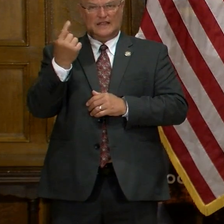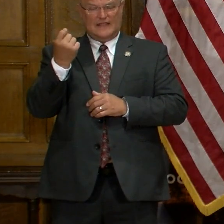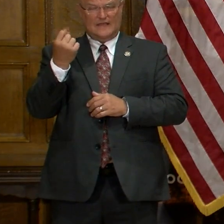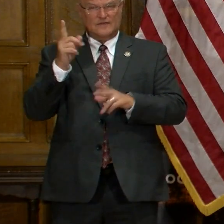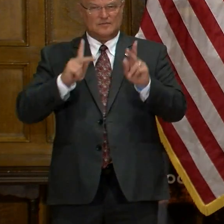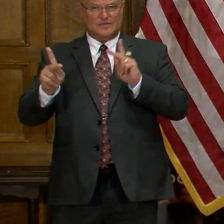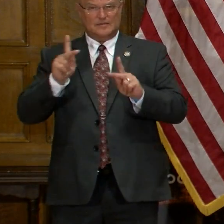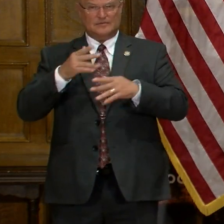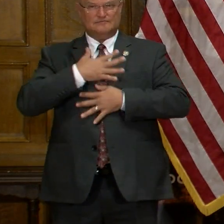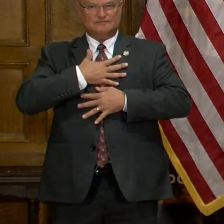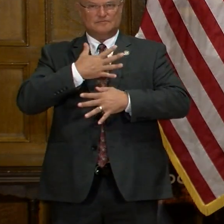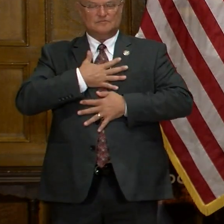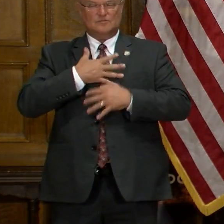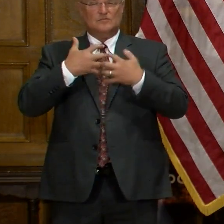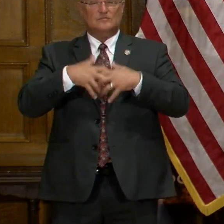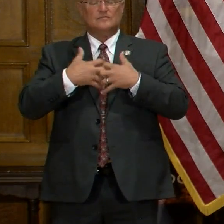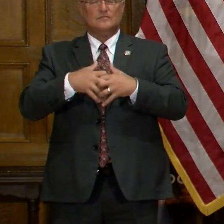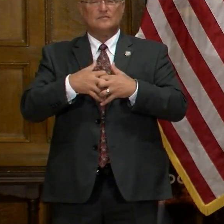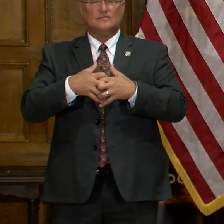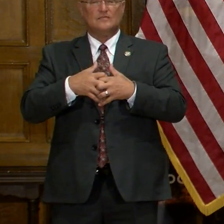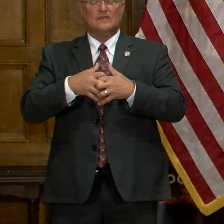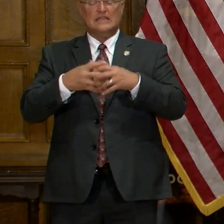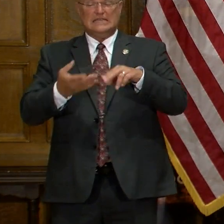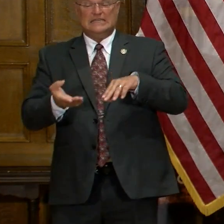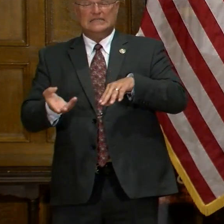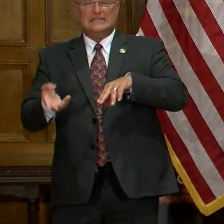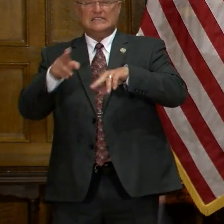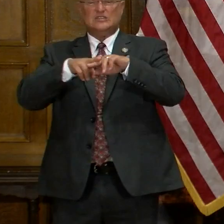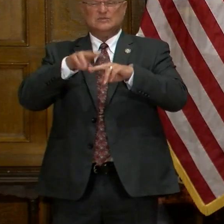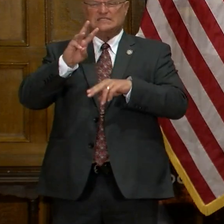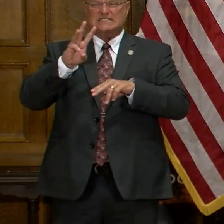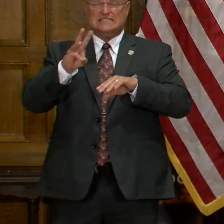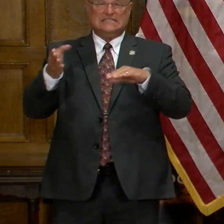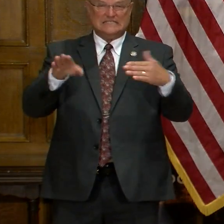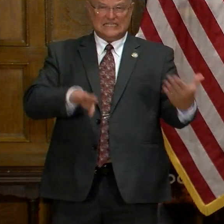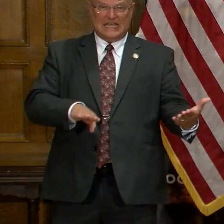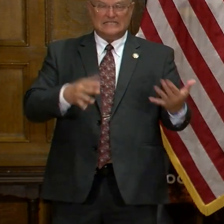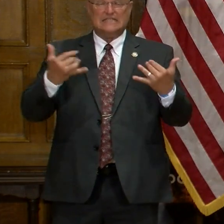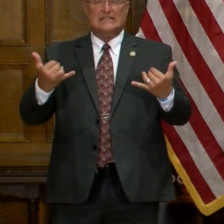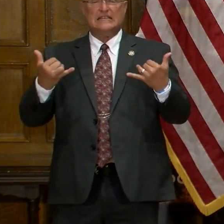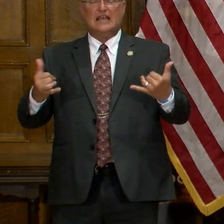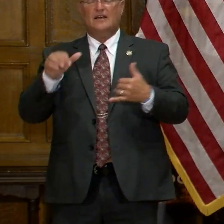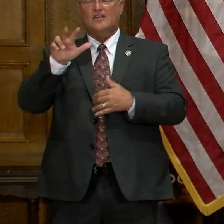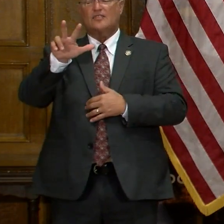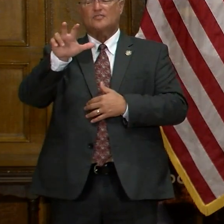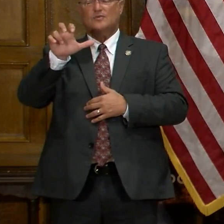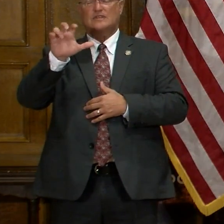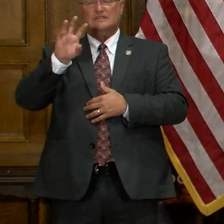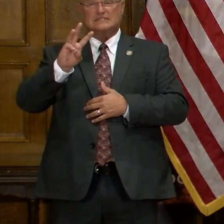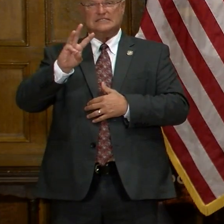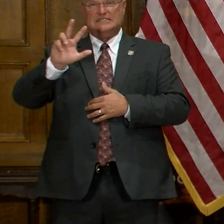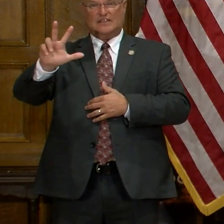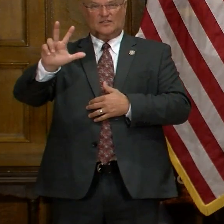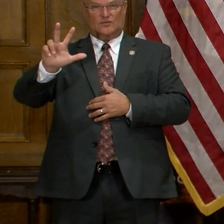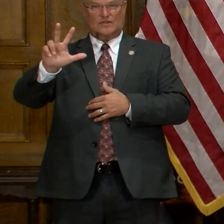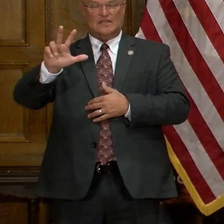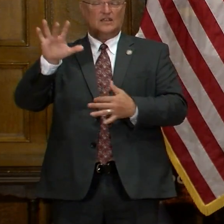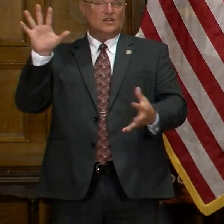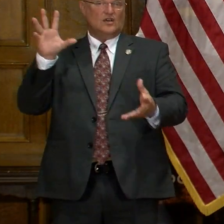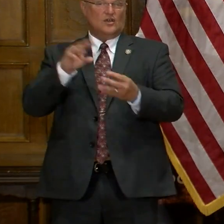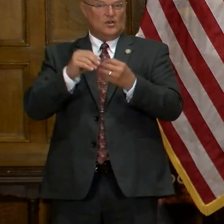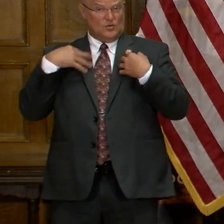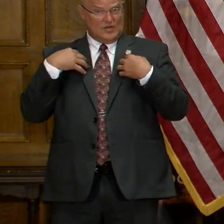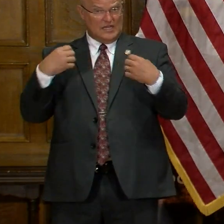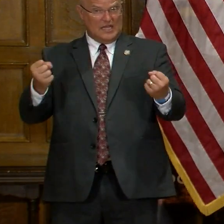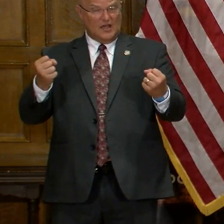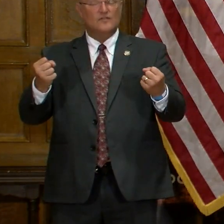111. Our total deaths have increased by 6 and are now at 363. And we have a total